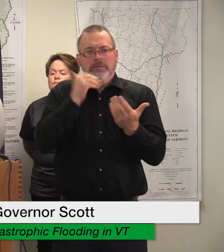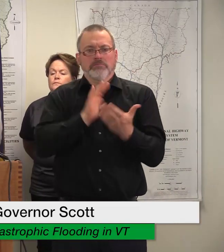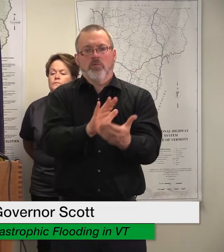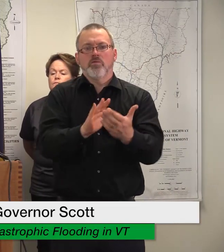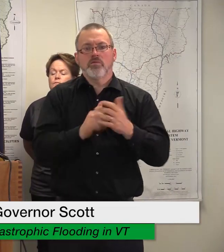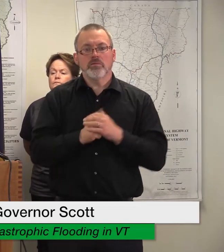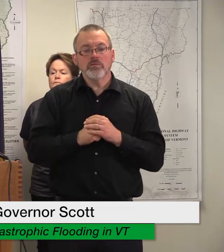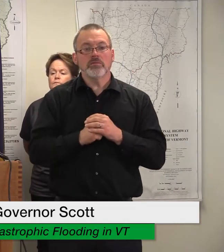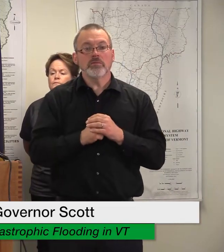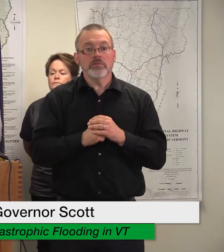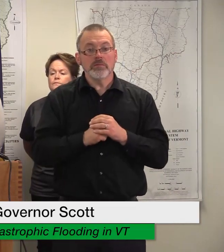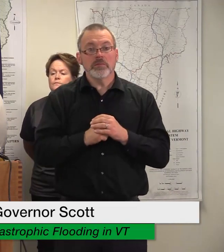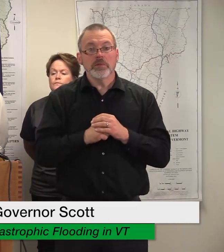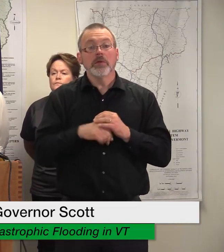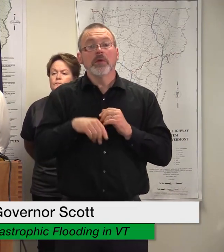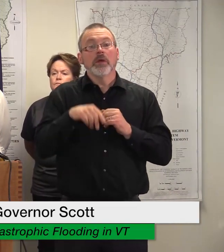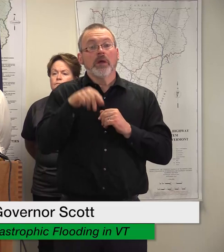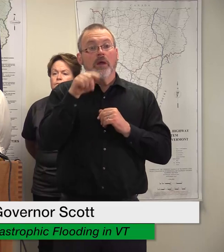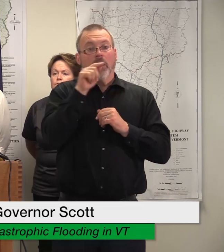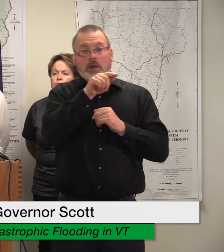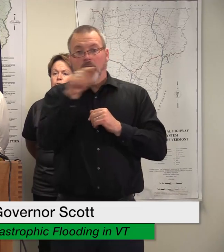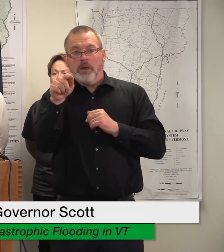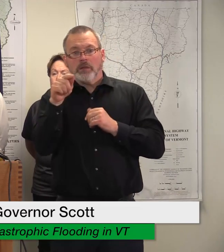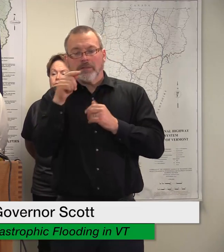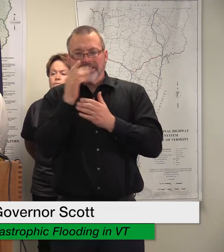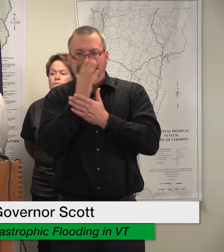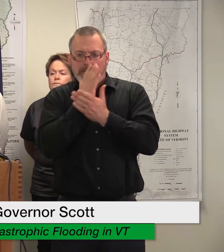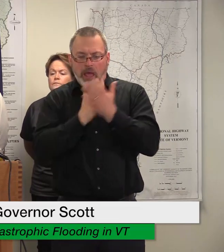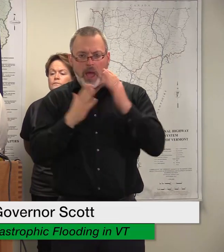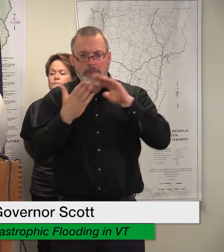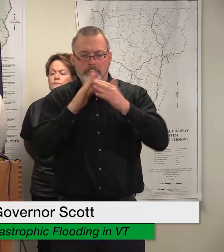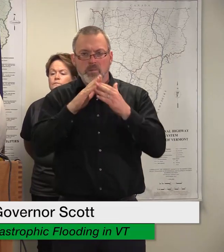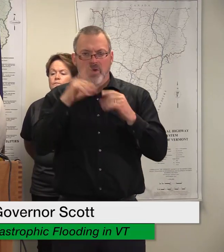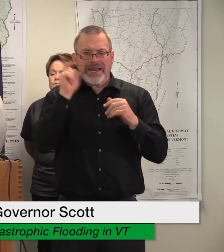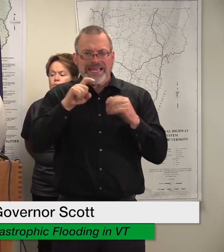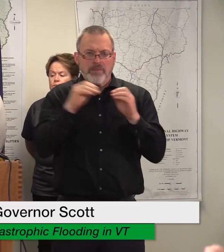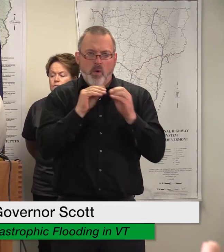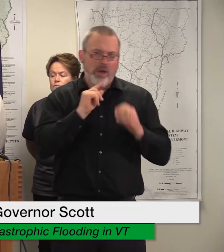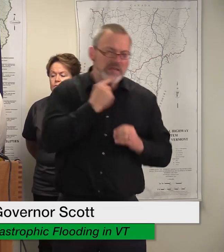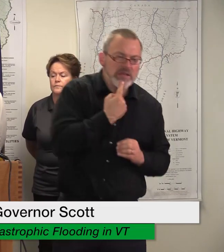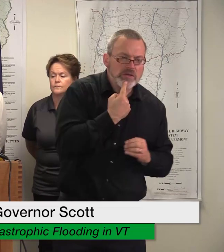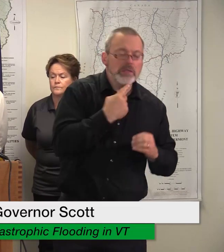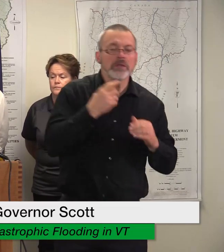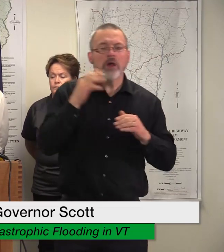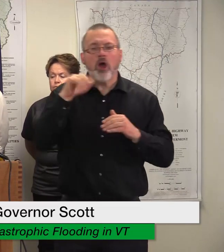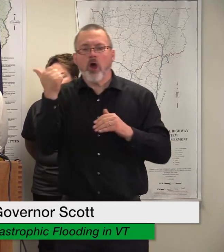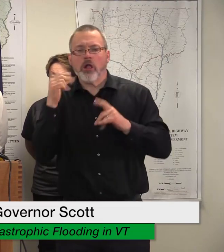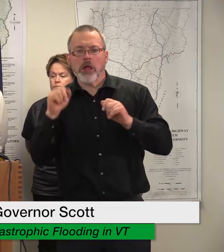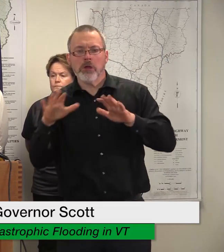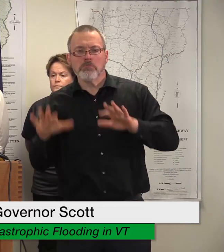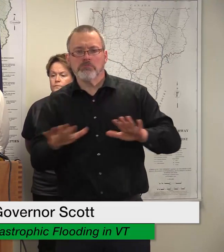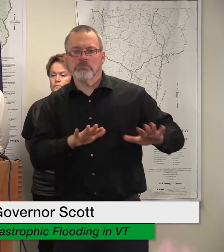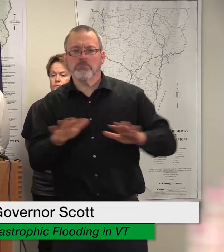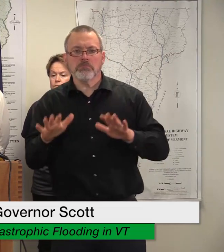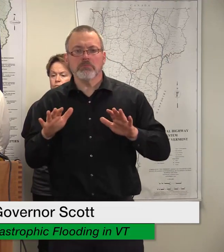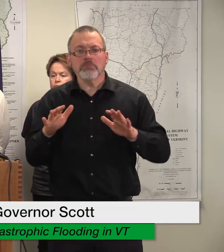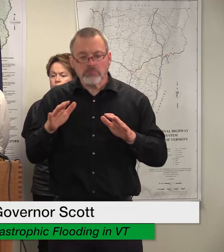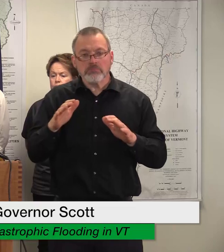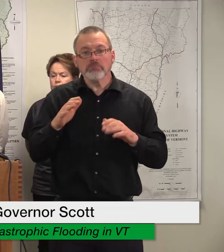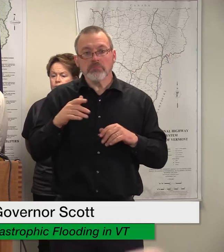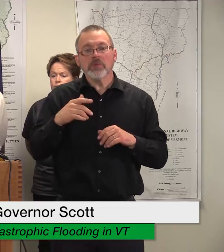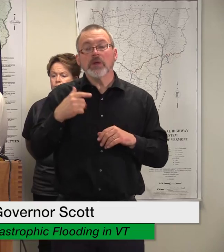communities may need to follow additional requirements if they participate in FEMA's National Flood Insurance Program.